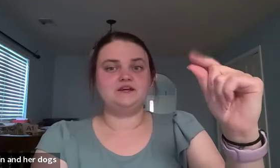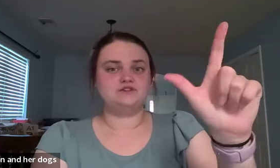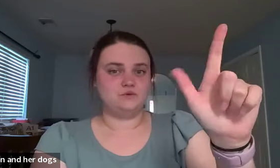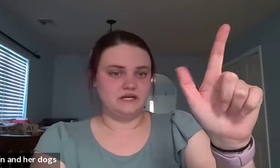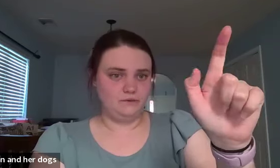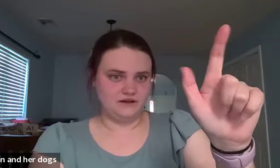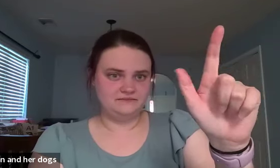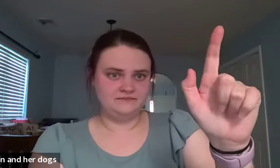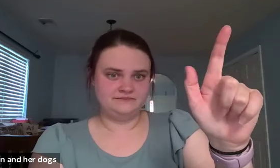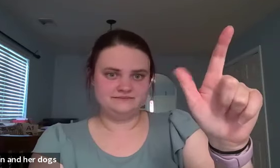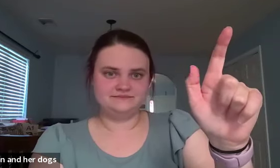Then 21.